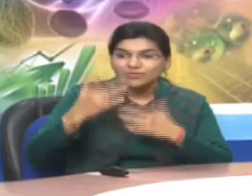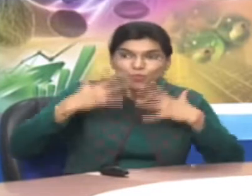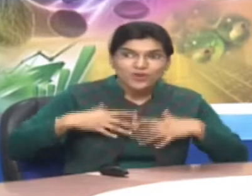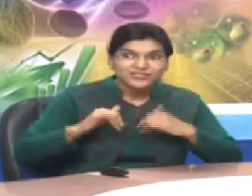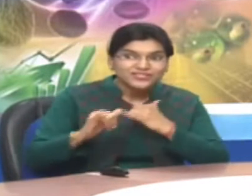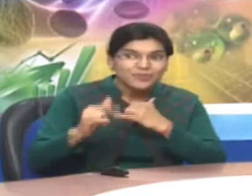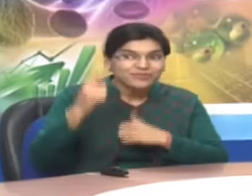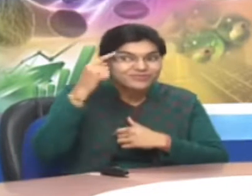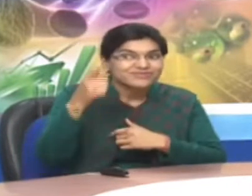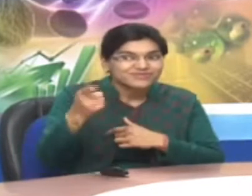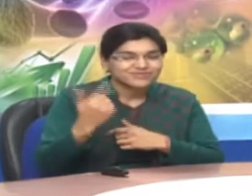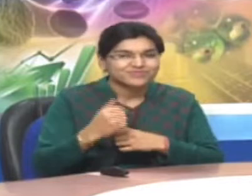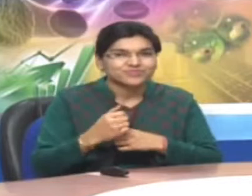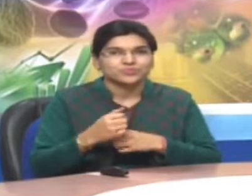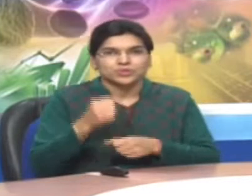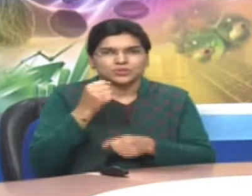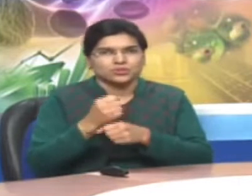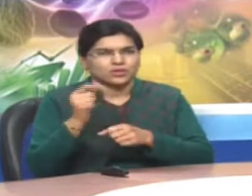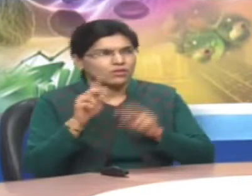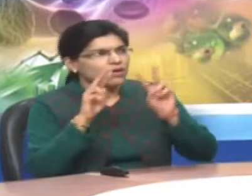Now take a look at me."